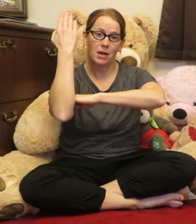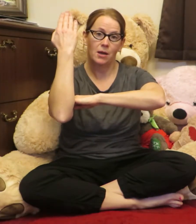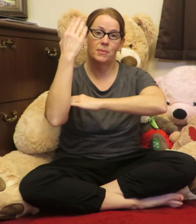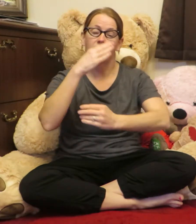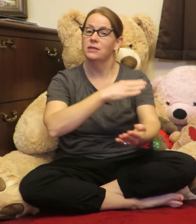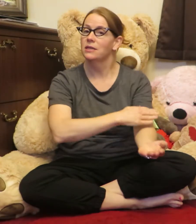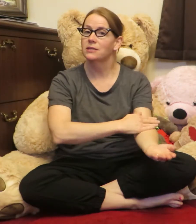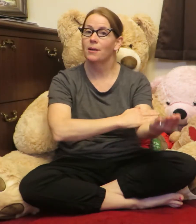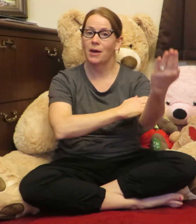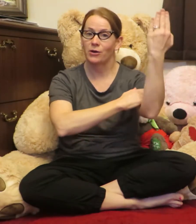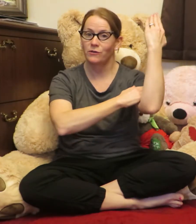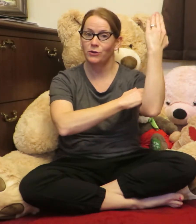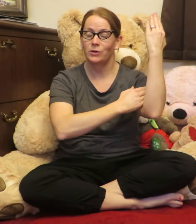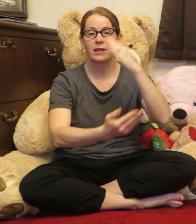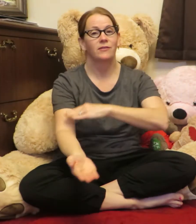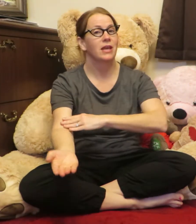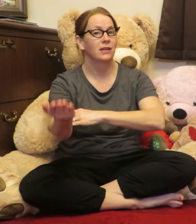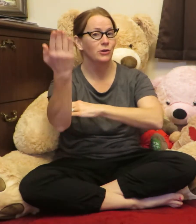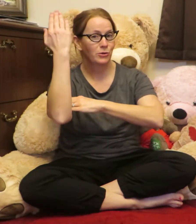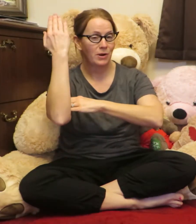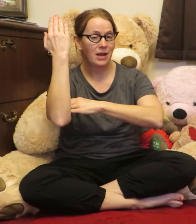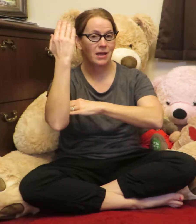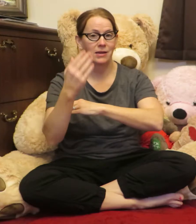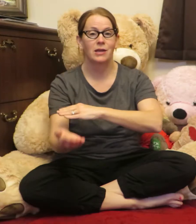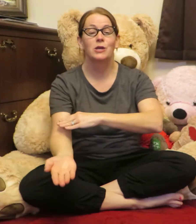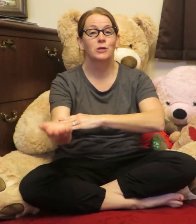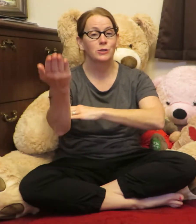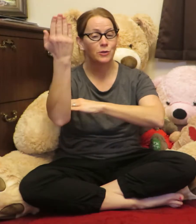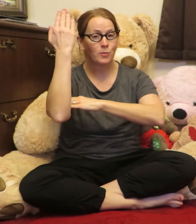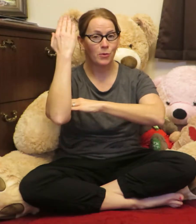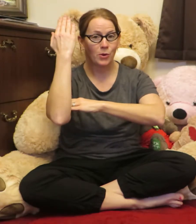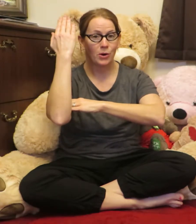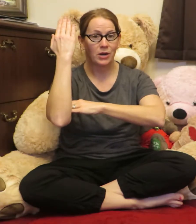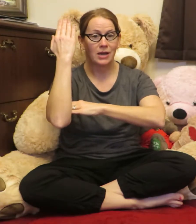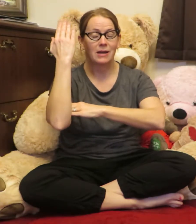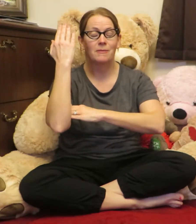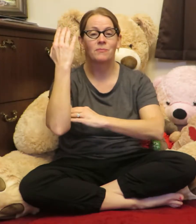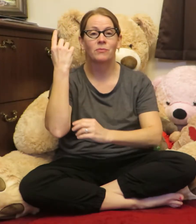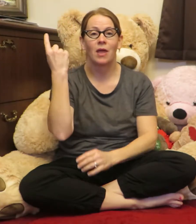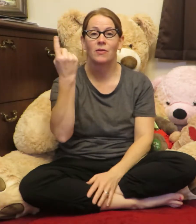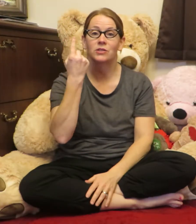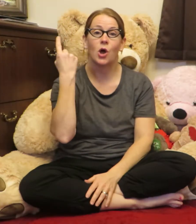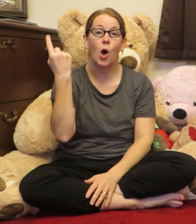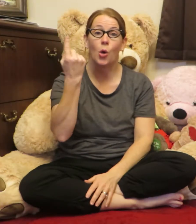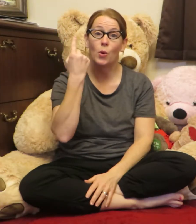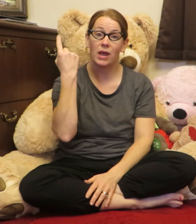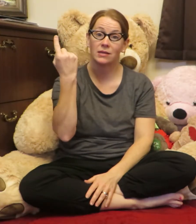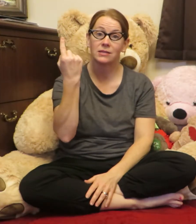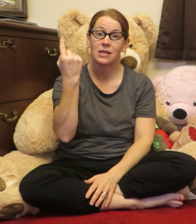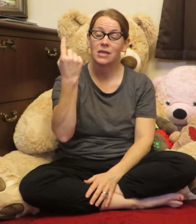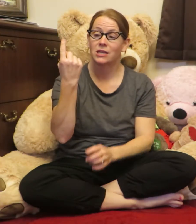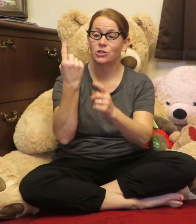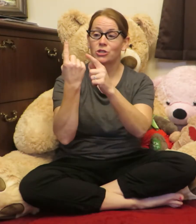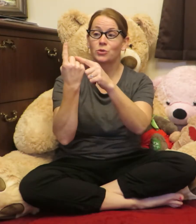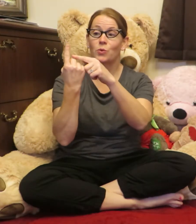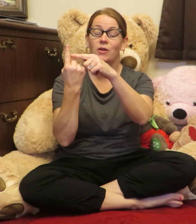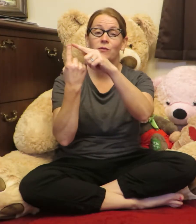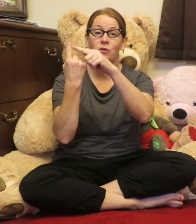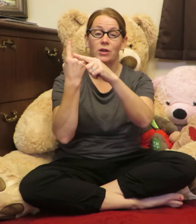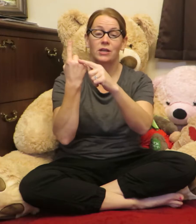up, and it does not matter if you do it left-handed or right-handed. So morning, and then to always is just one, your index